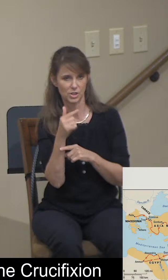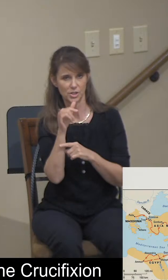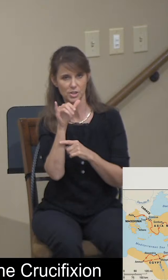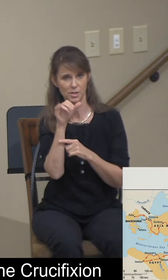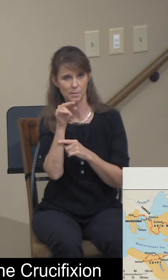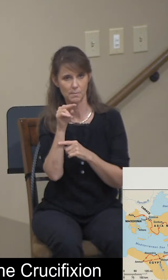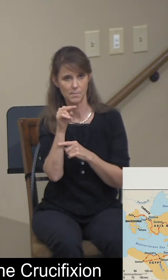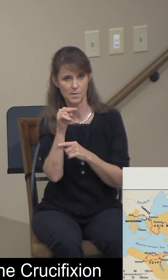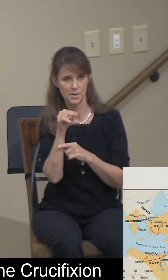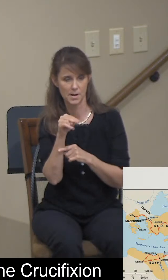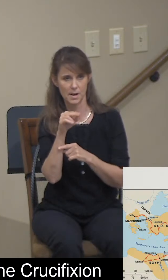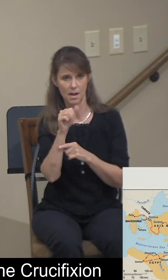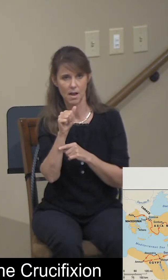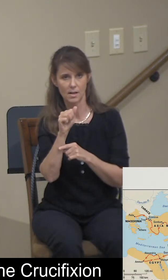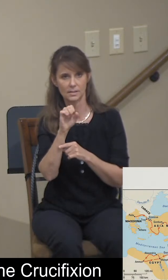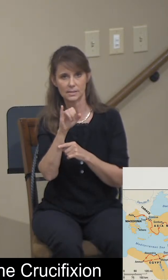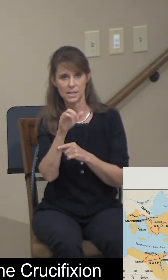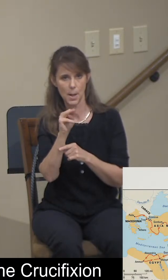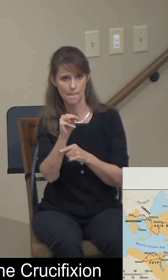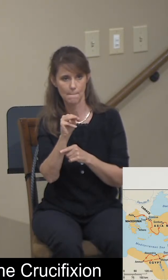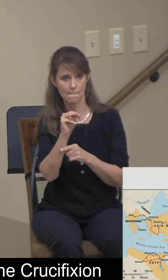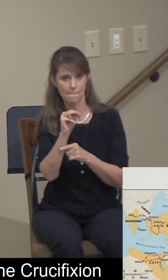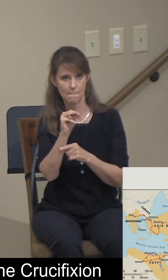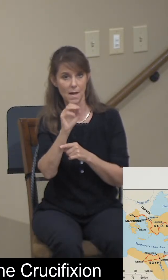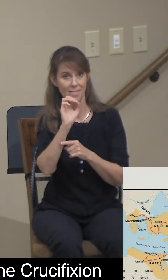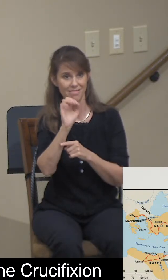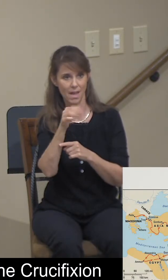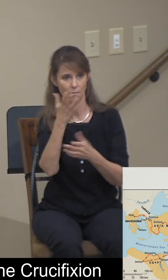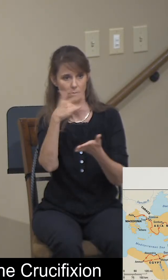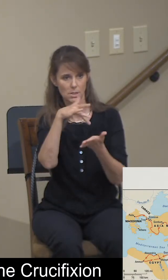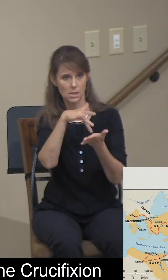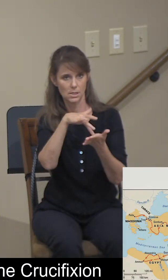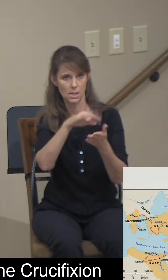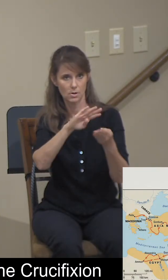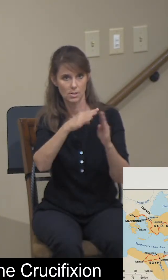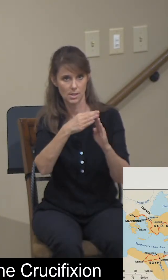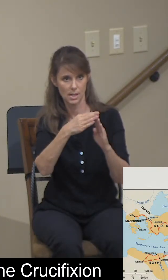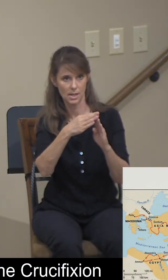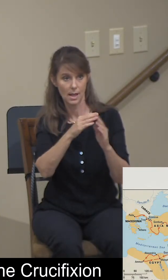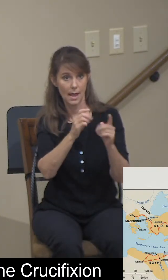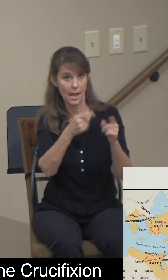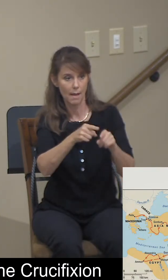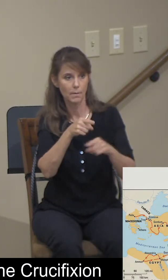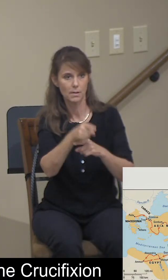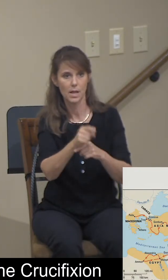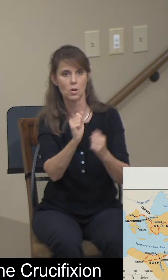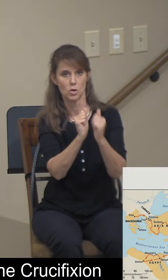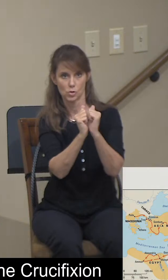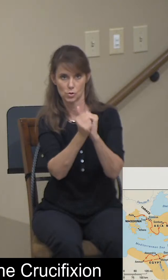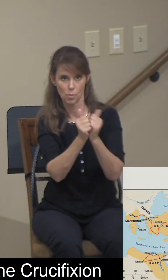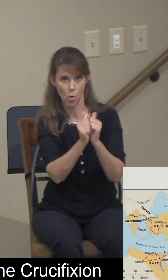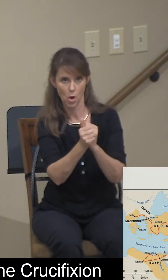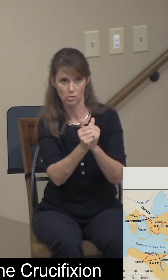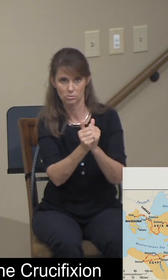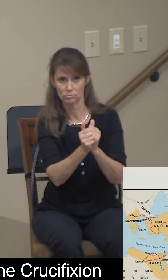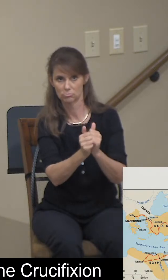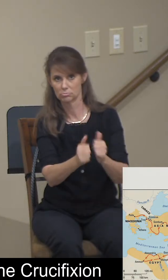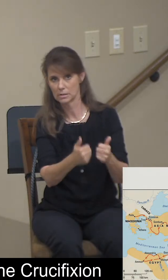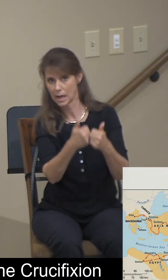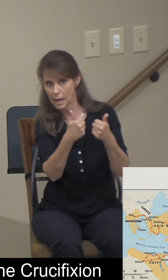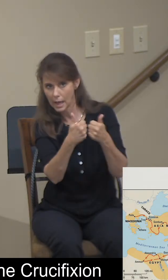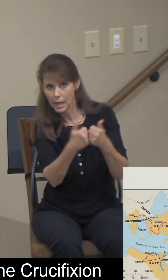The gymnasium was the center of the city, a place where learning took place, where sports took place, where really life took place,